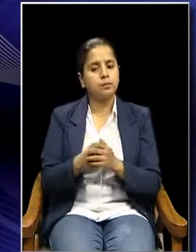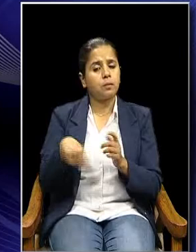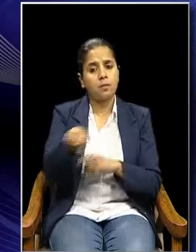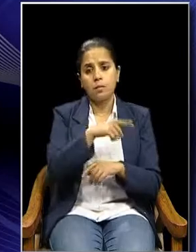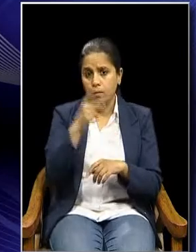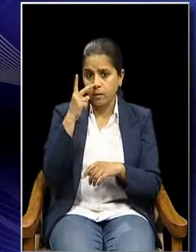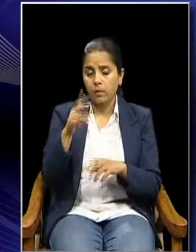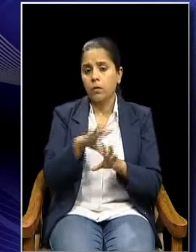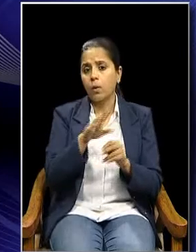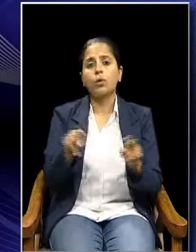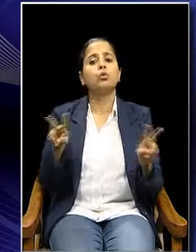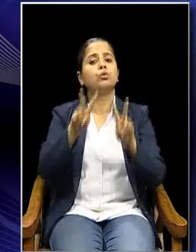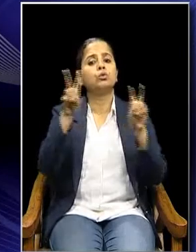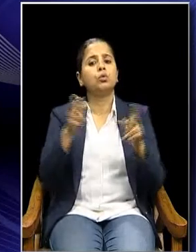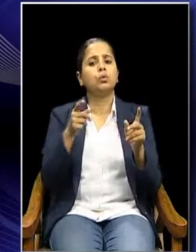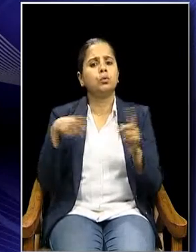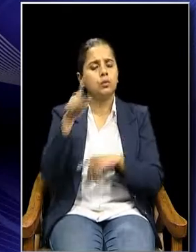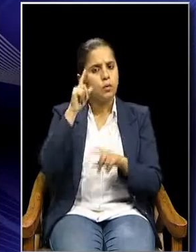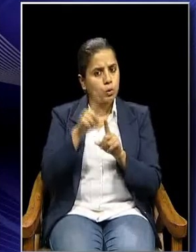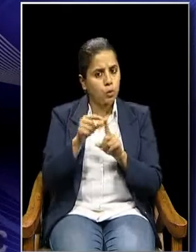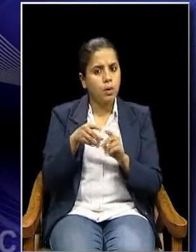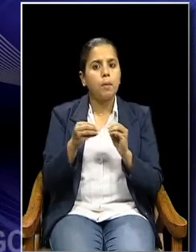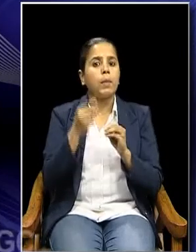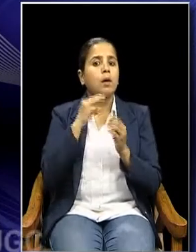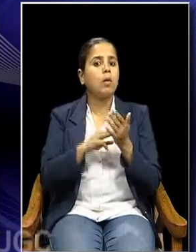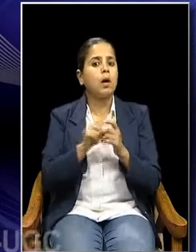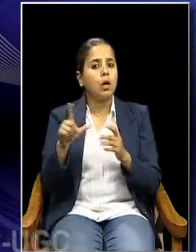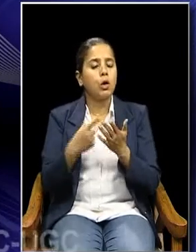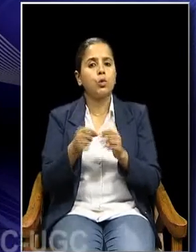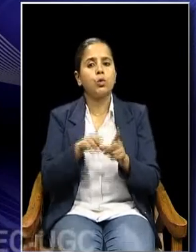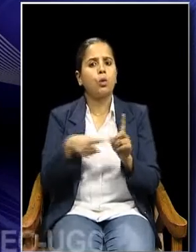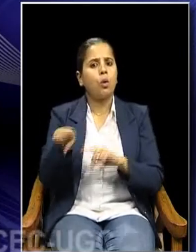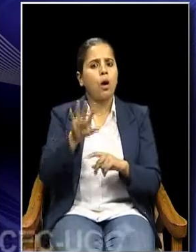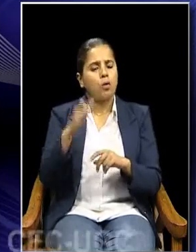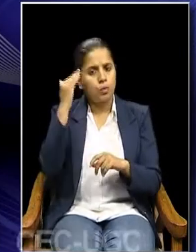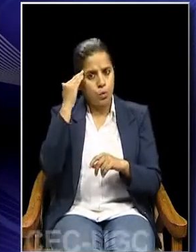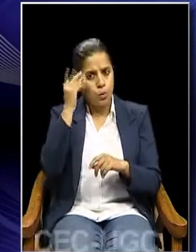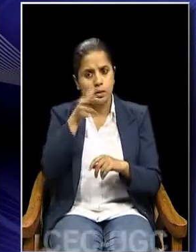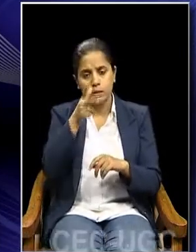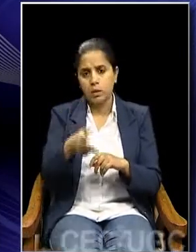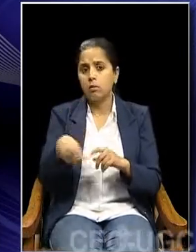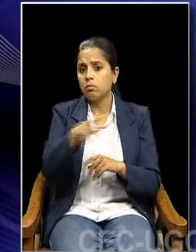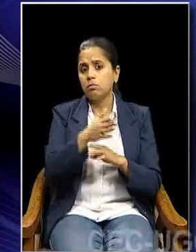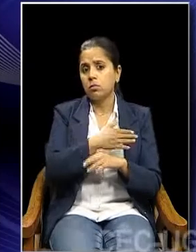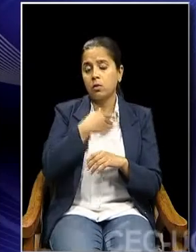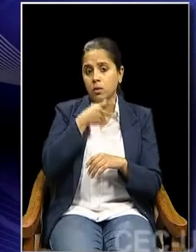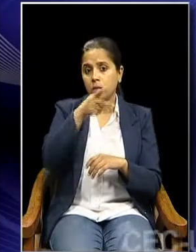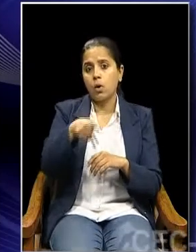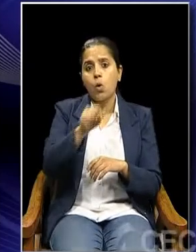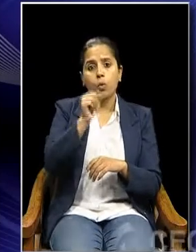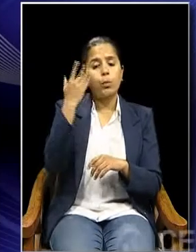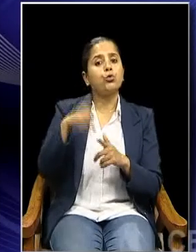this context, the contribution of Bimal Roy has been immense, and as I told you earlier, that when he began his